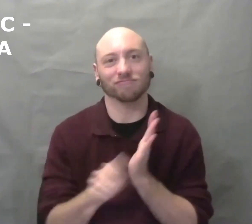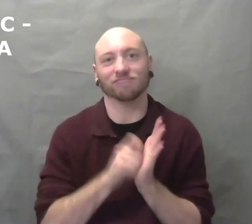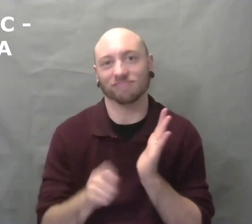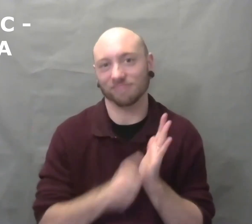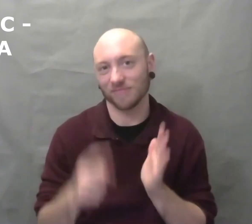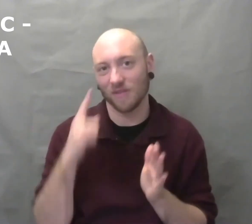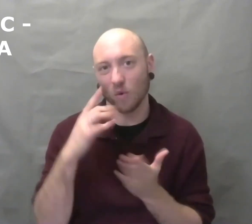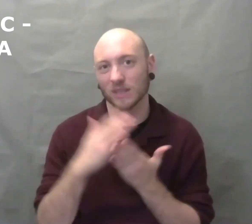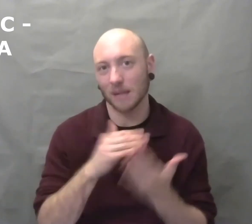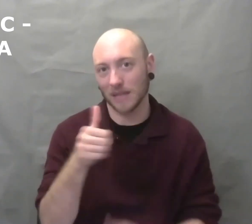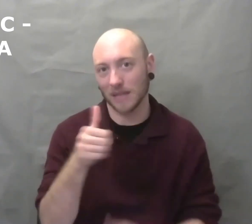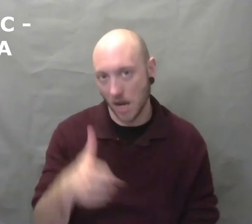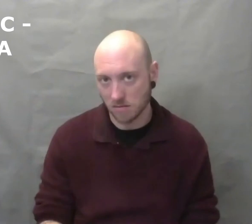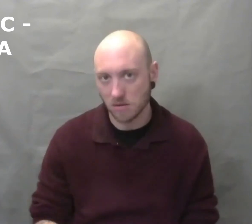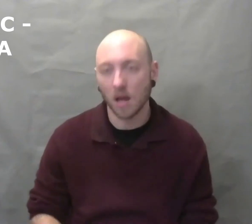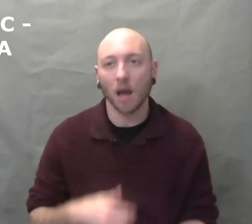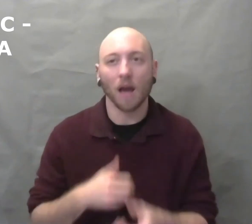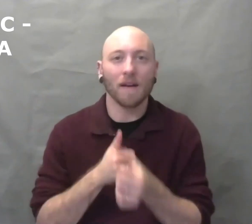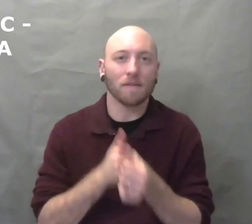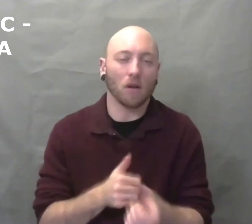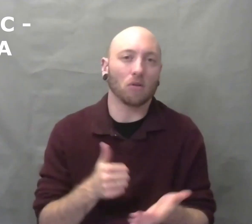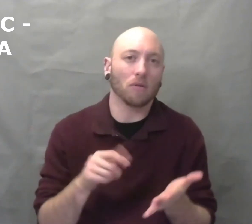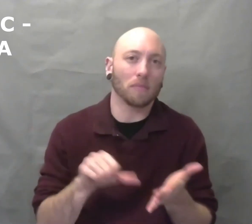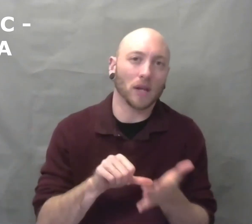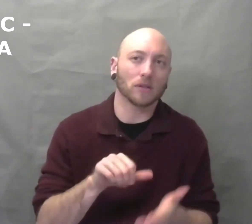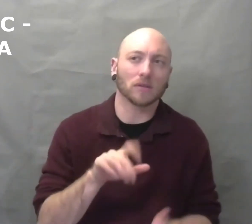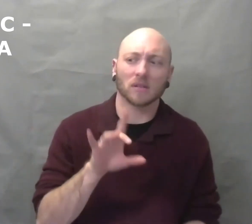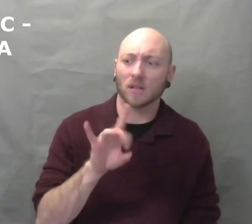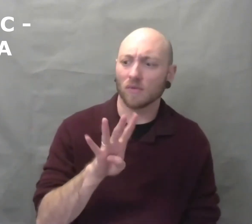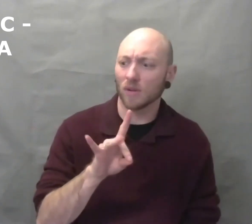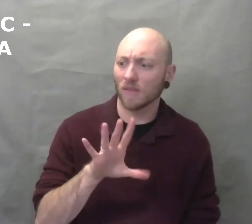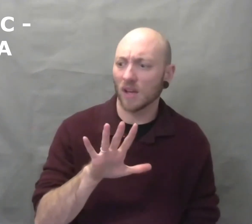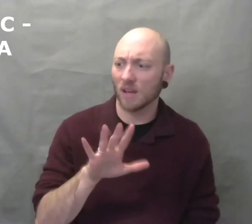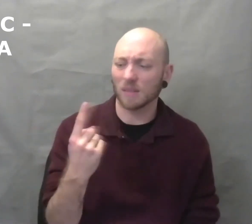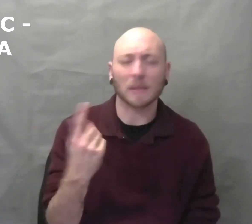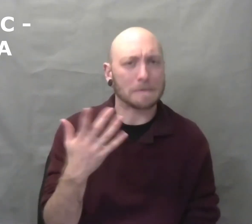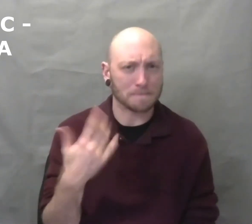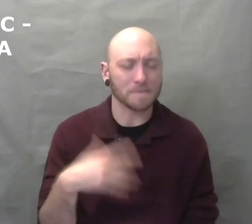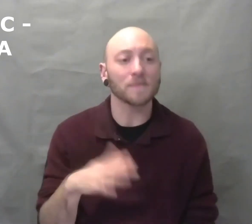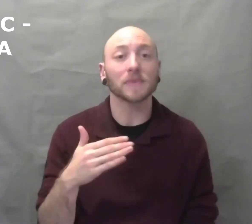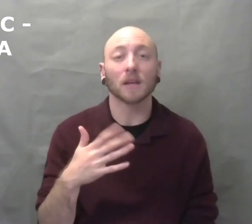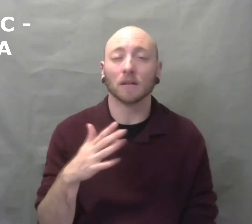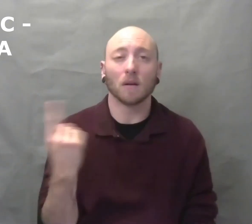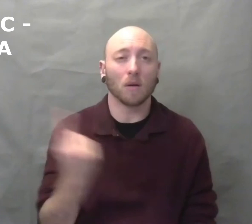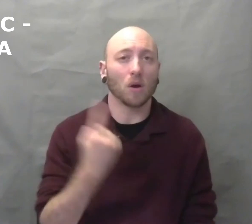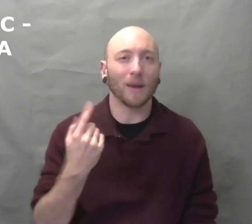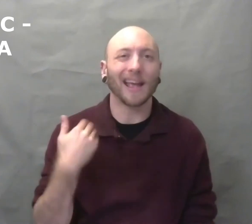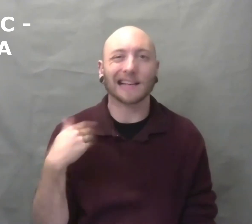in the 84, 85, 86, wherever they are in the book. And every one of them's, there's one